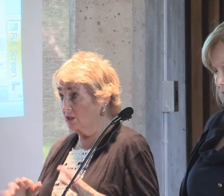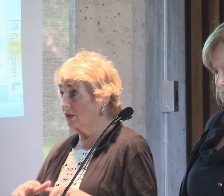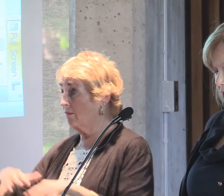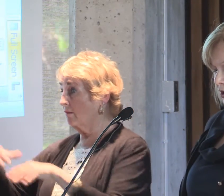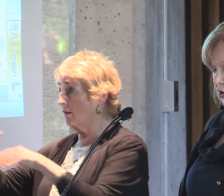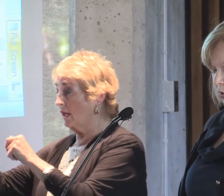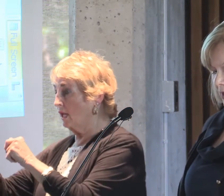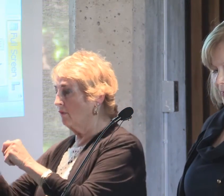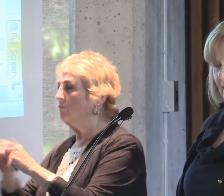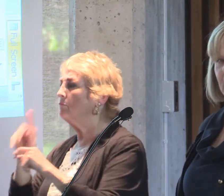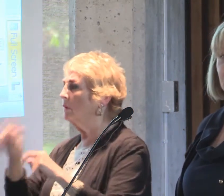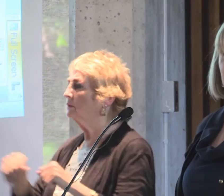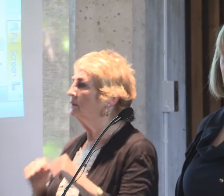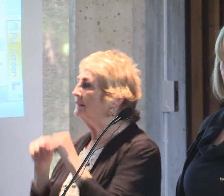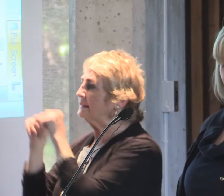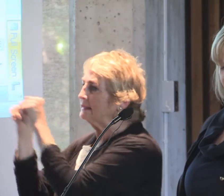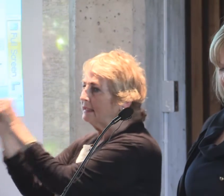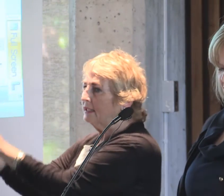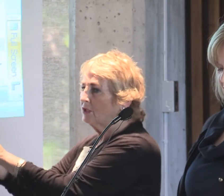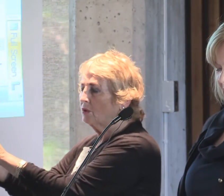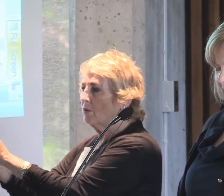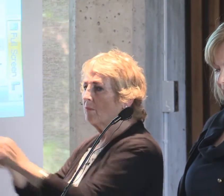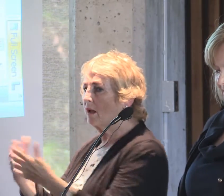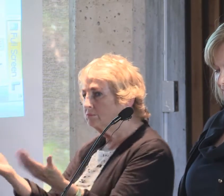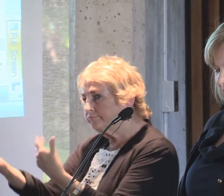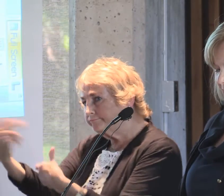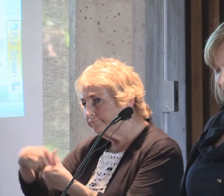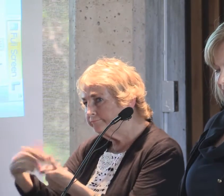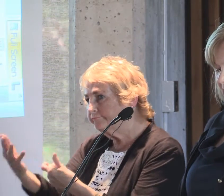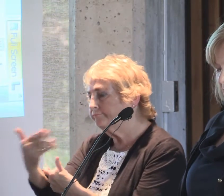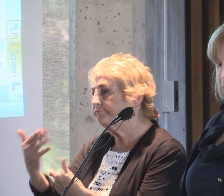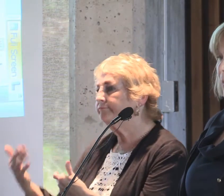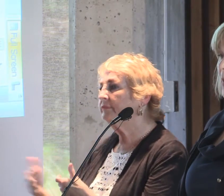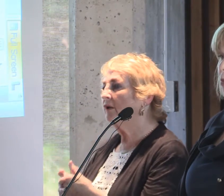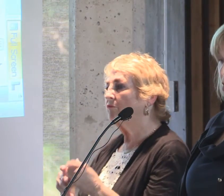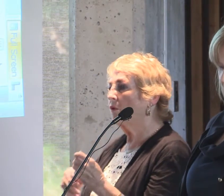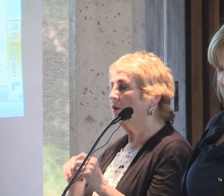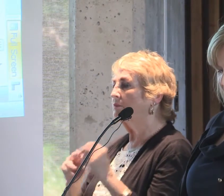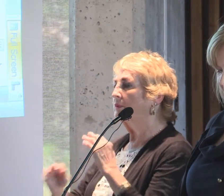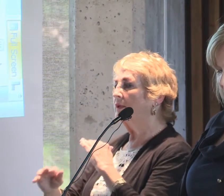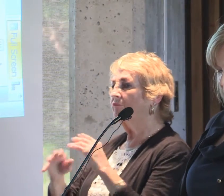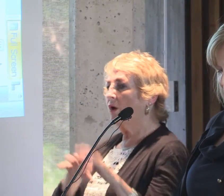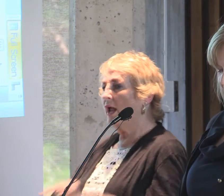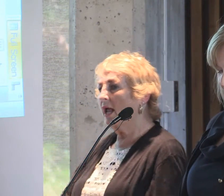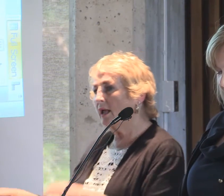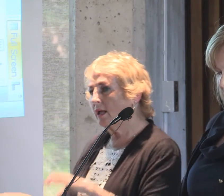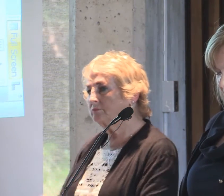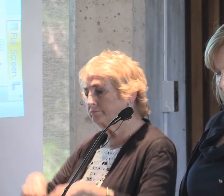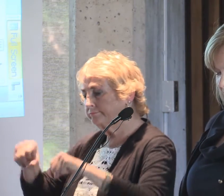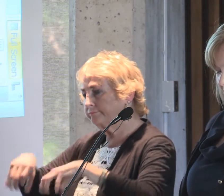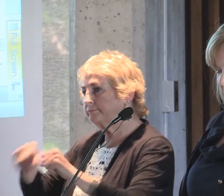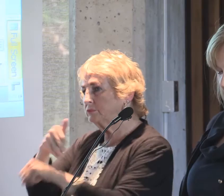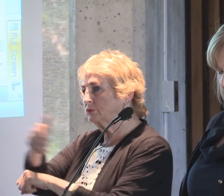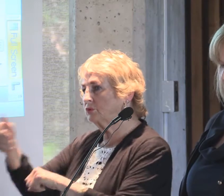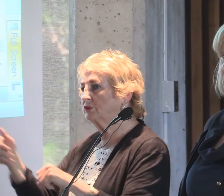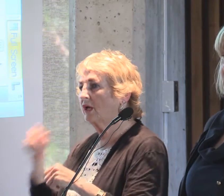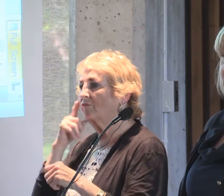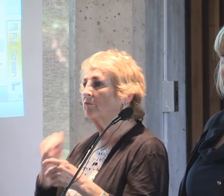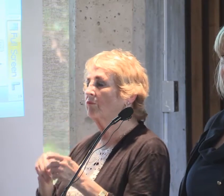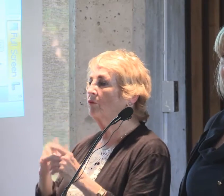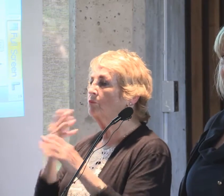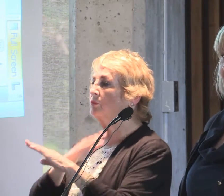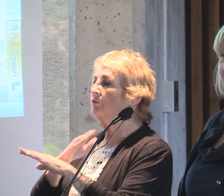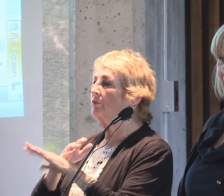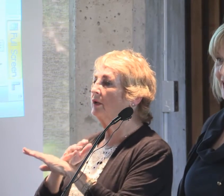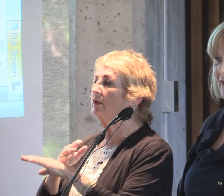everyone to join me in taking action against violence by working together for violence-free